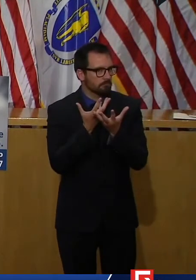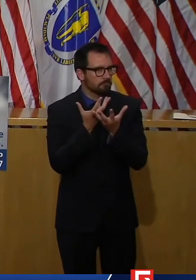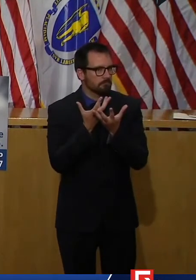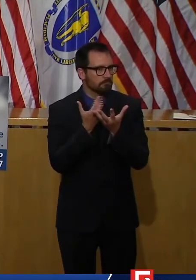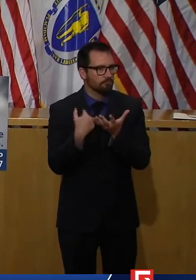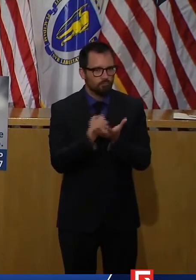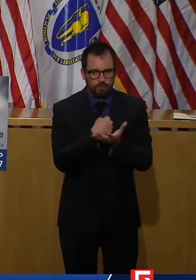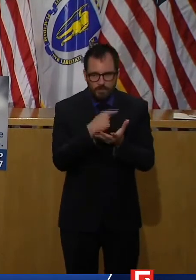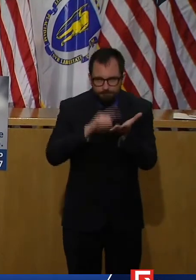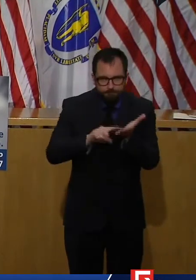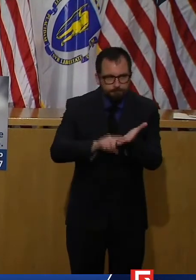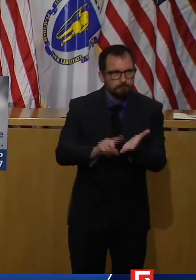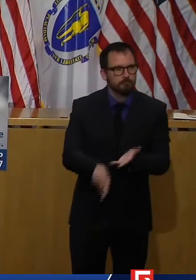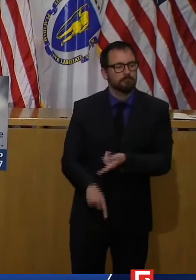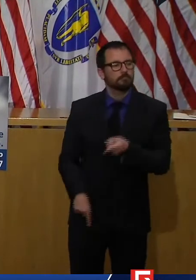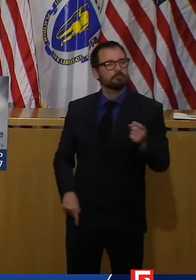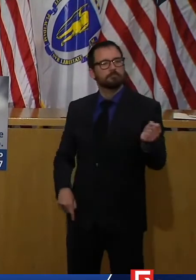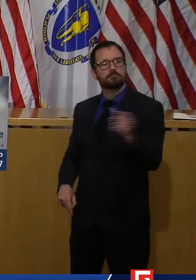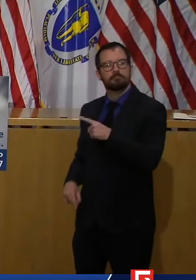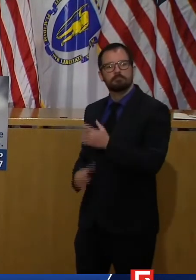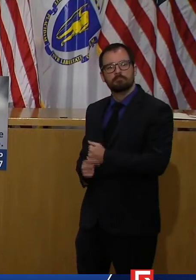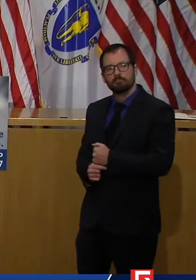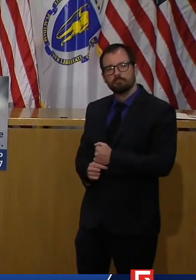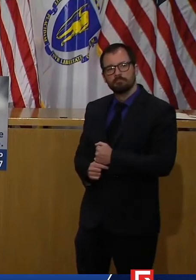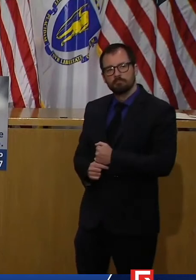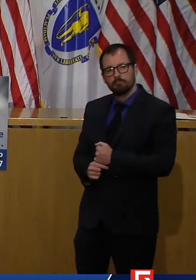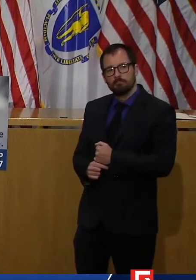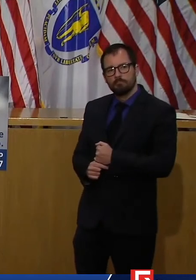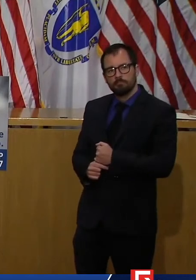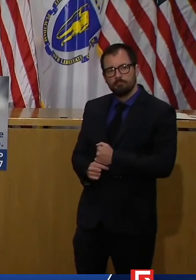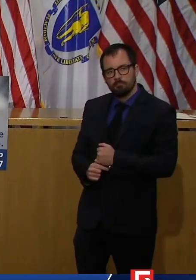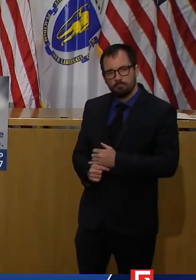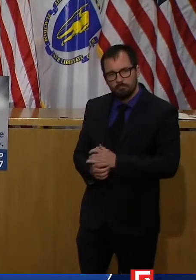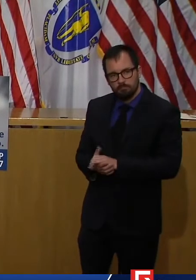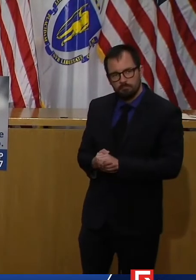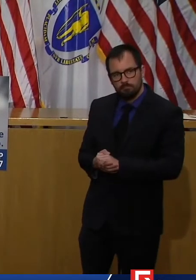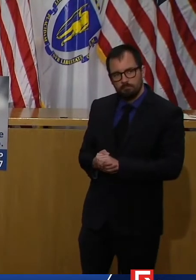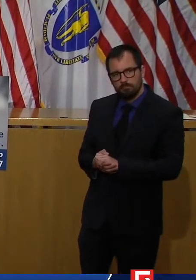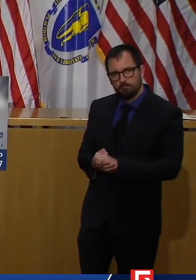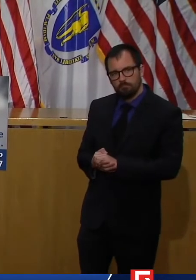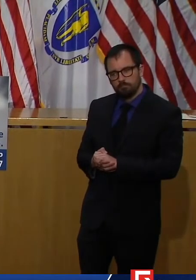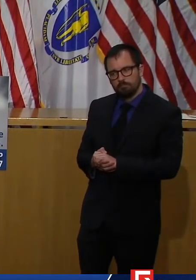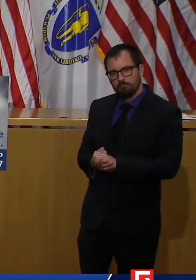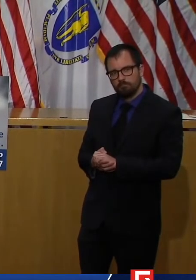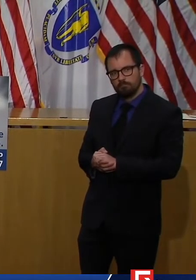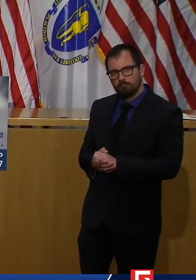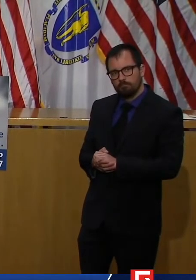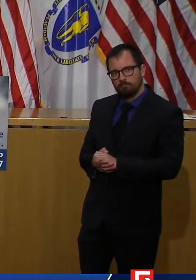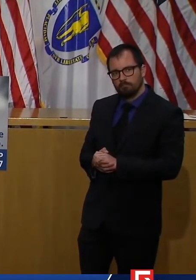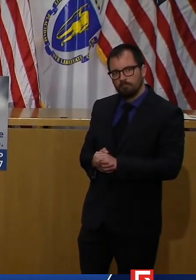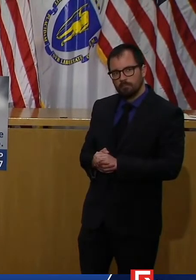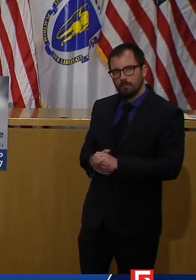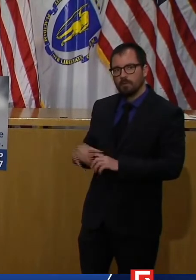geographic areas are you focusing on at this point? Is it statewide? Are there certain pockets in the state? Yep.